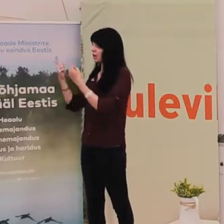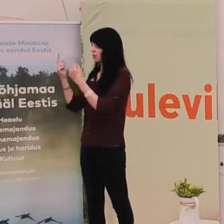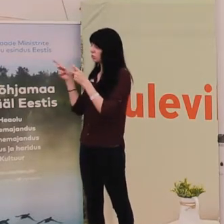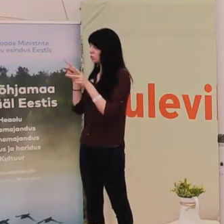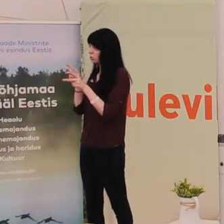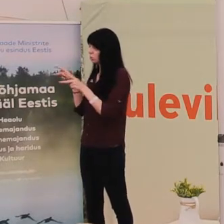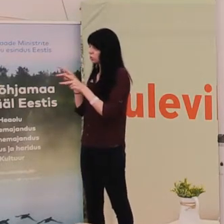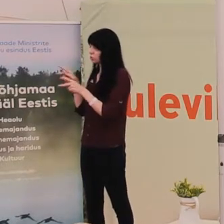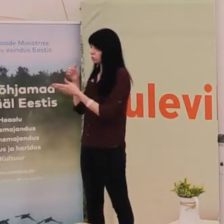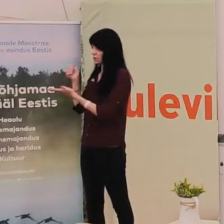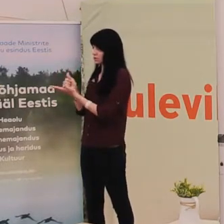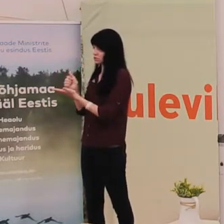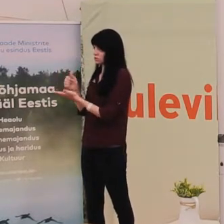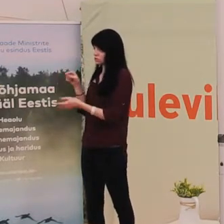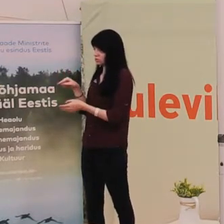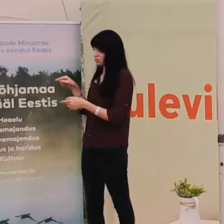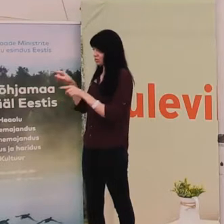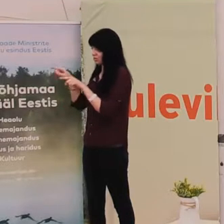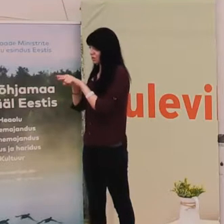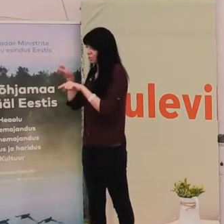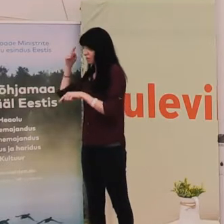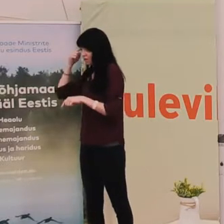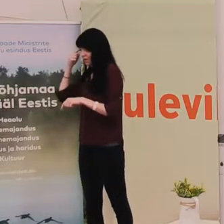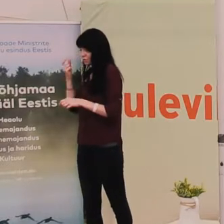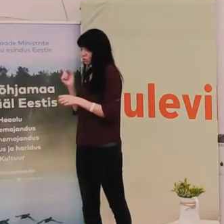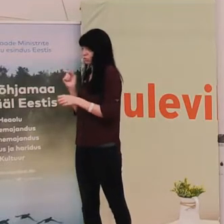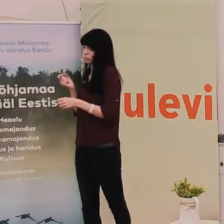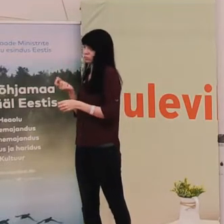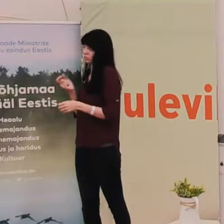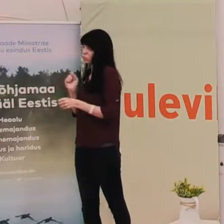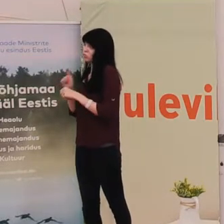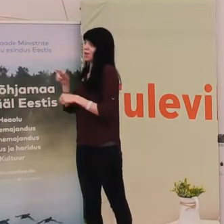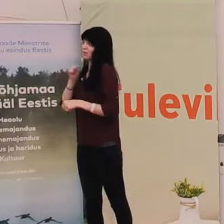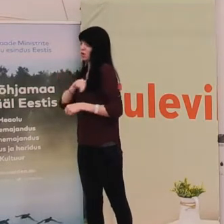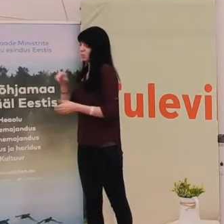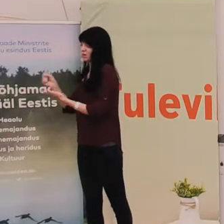with the same view that we are over consuming and we don't have enough resources?